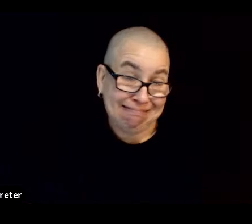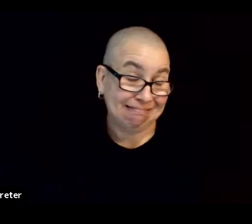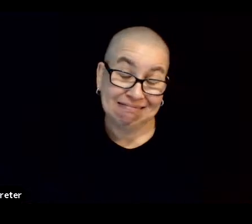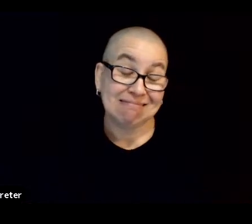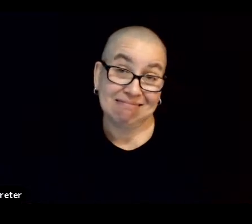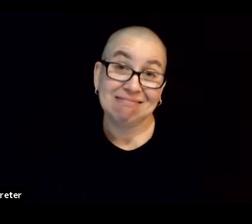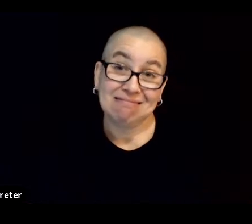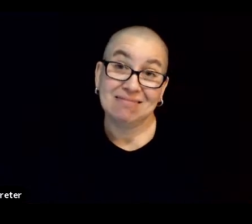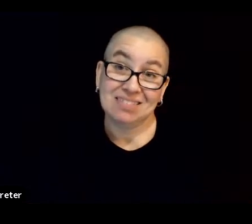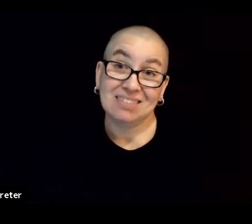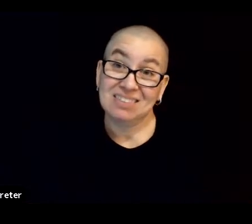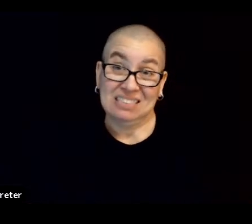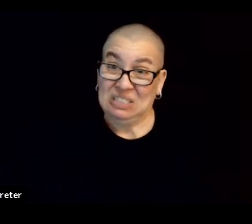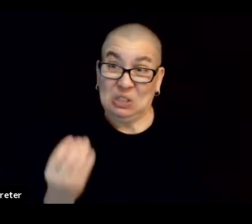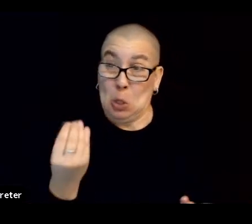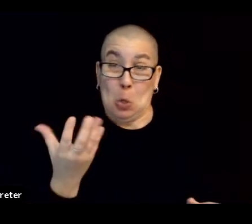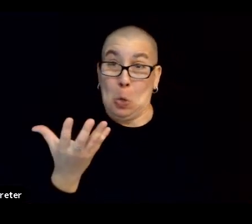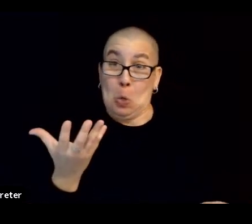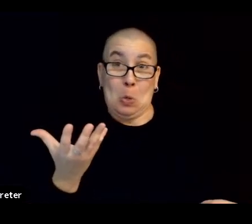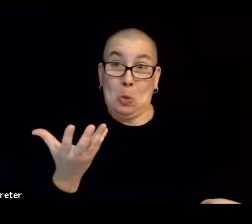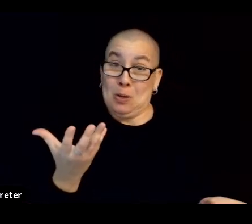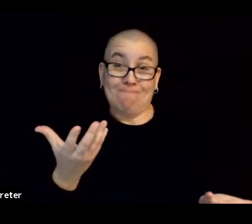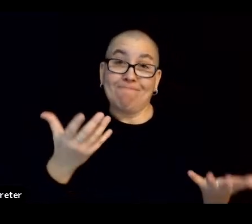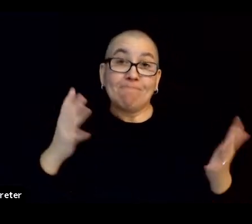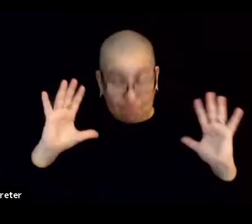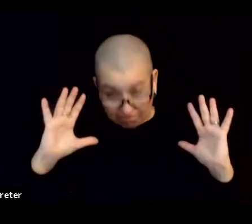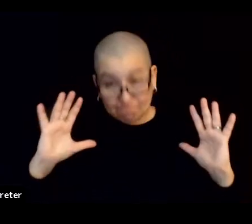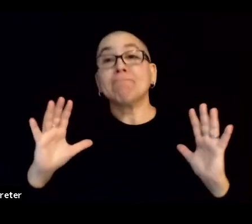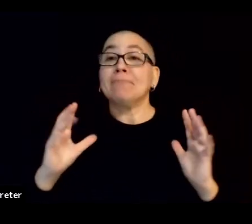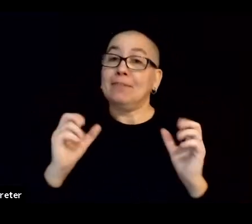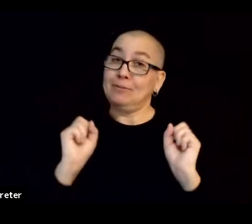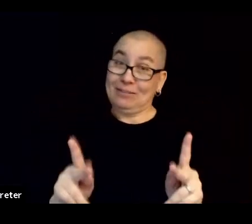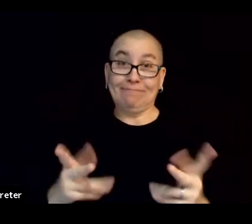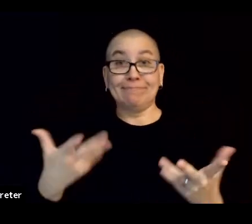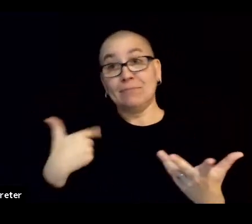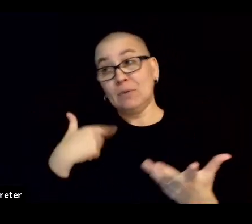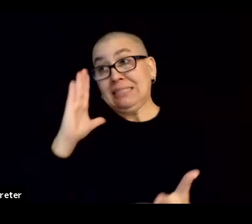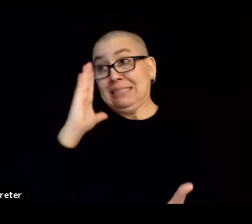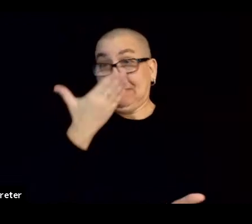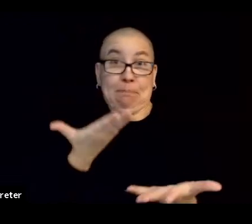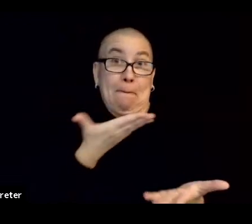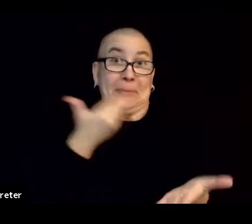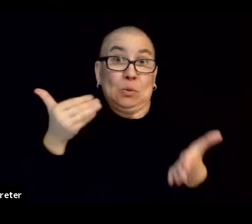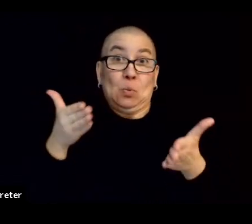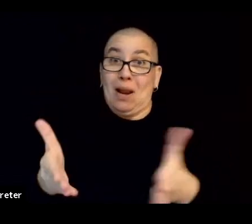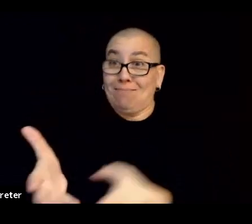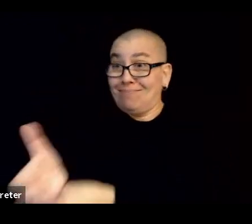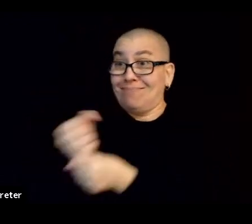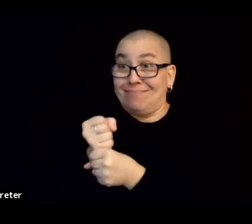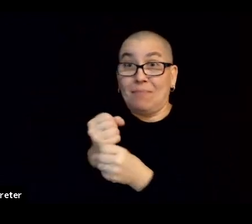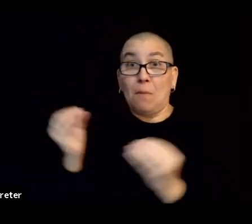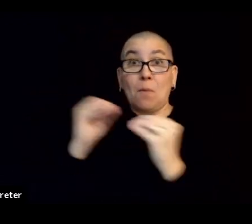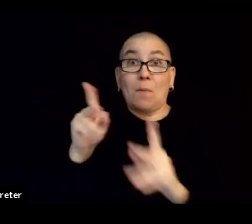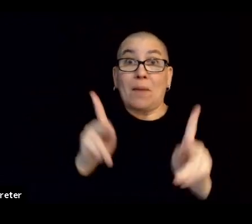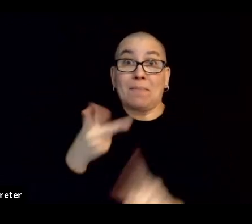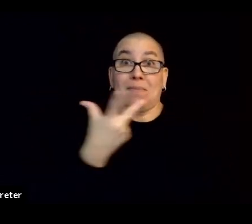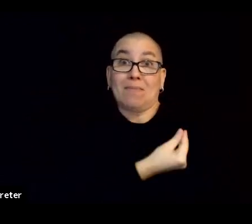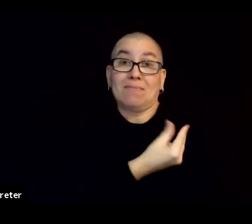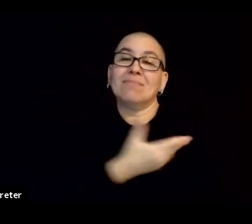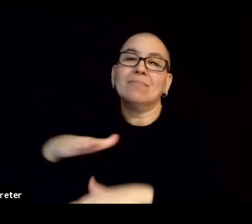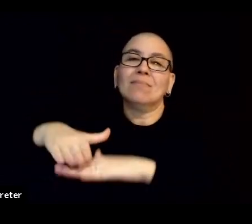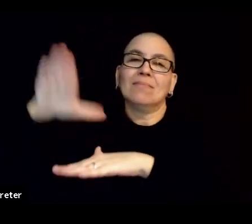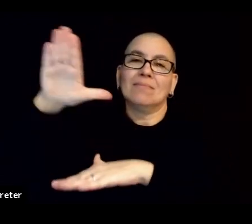capture the majority of folks who face these differential outcomes, as the governor has said, in a way that gives a little more